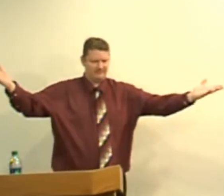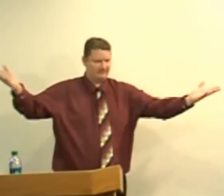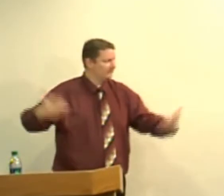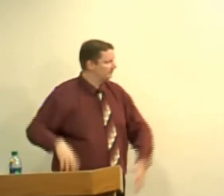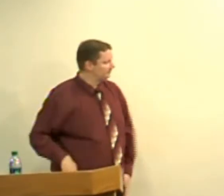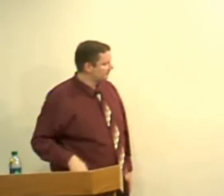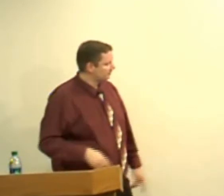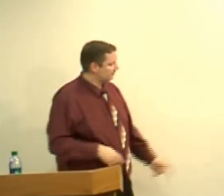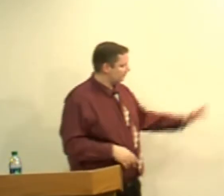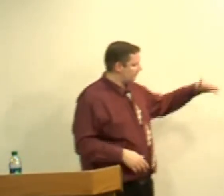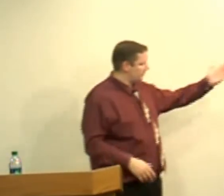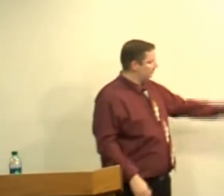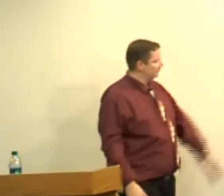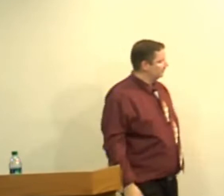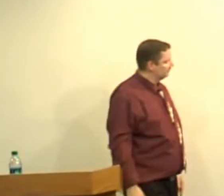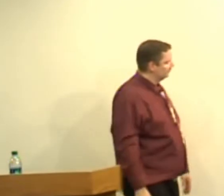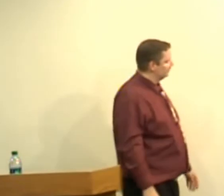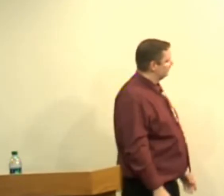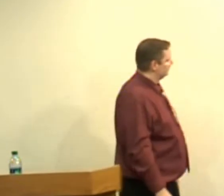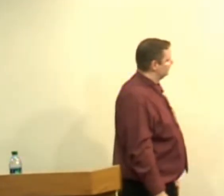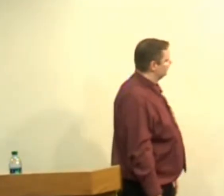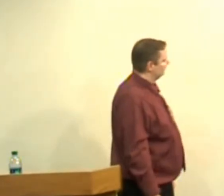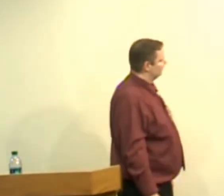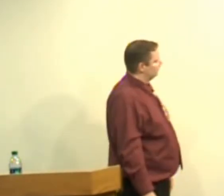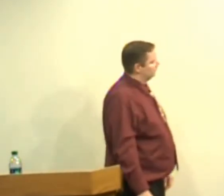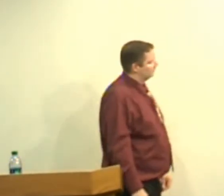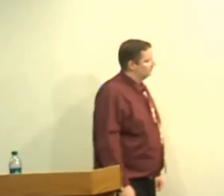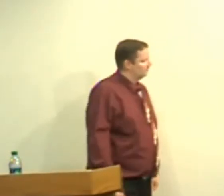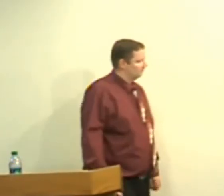us. You have time. God wants us to give of our time to others.